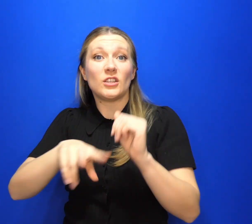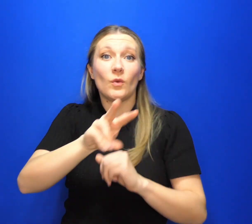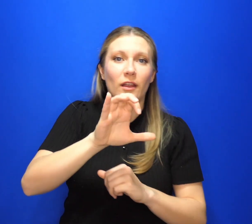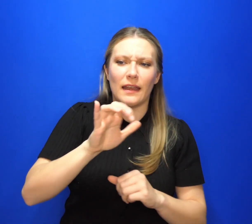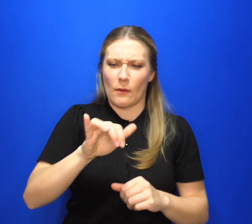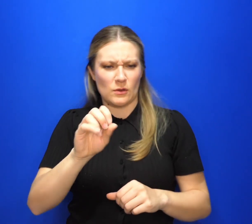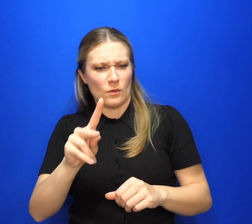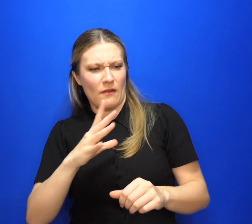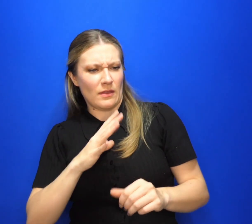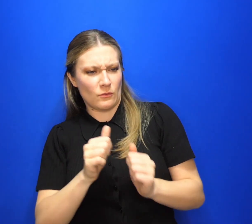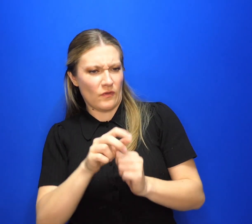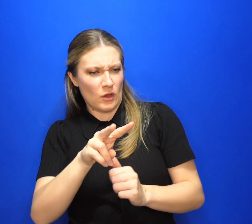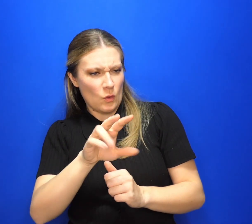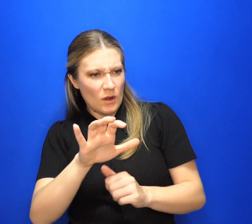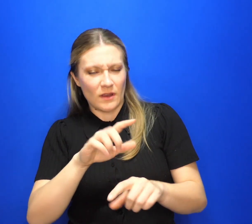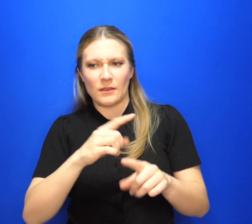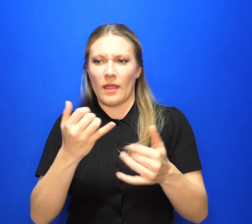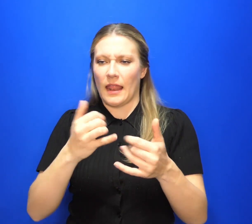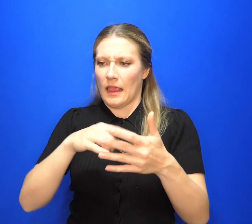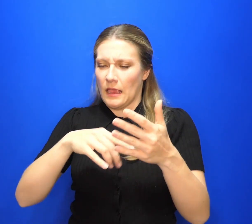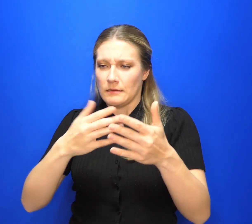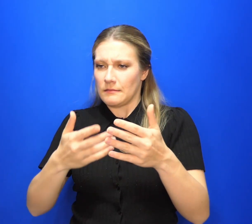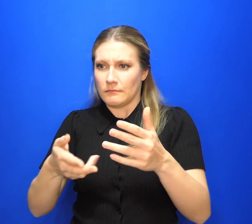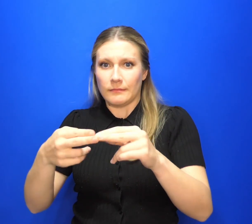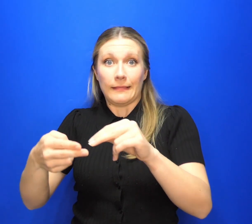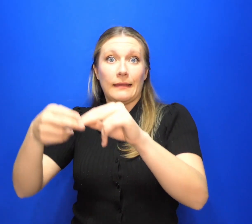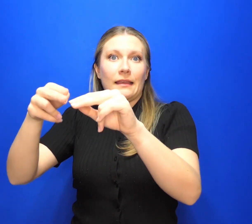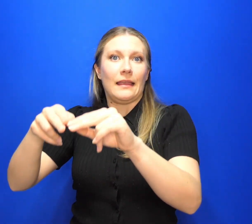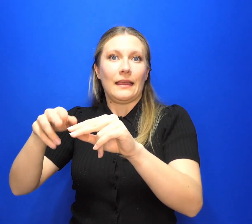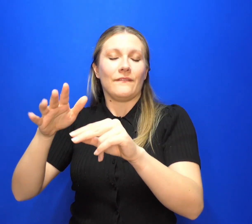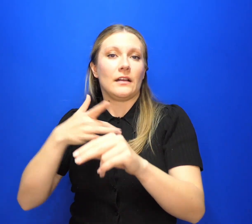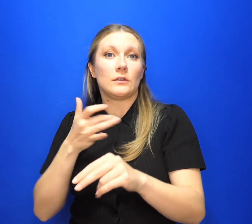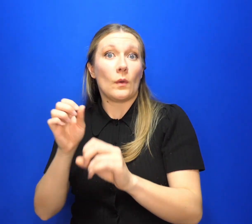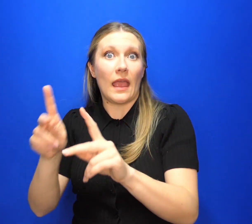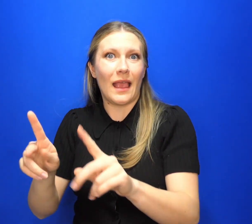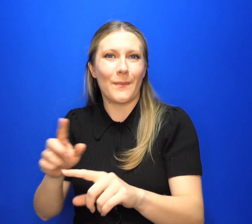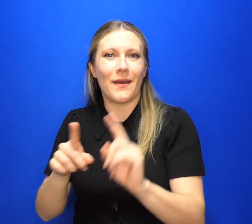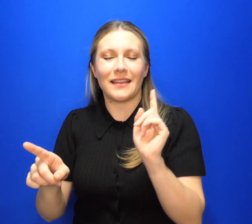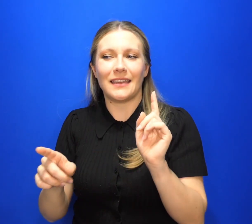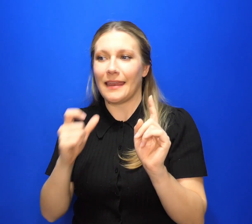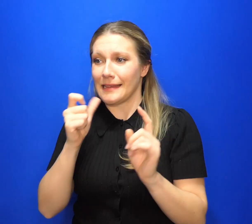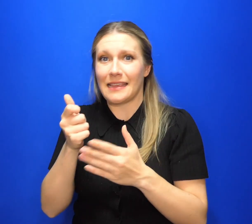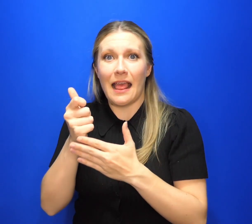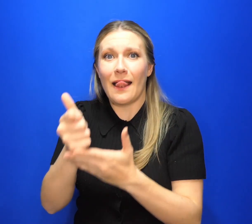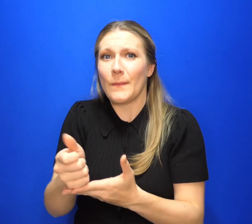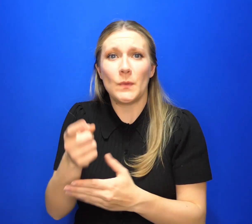you know it, blah, blah, blah, blah, blah. Right. And it's not, and it doesn't help you in this